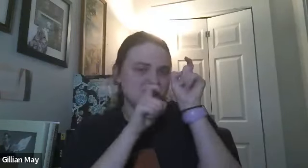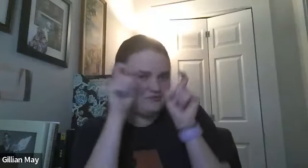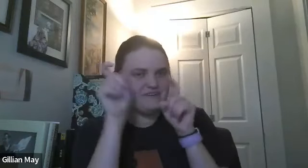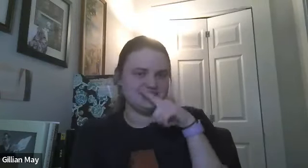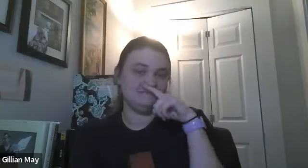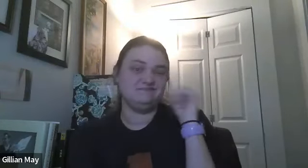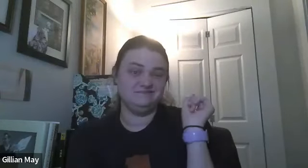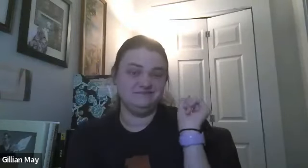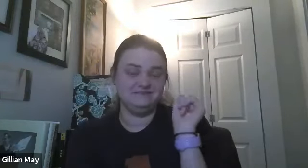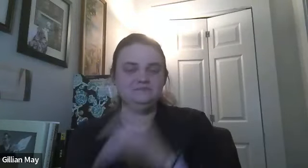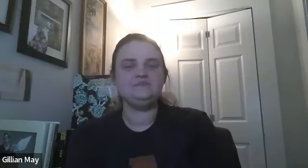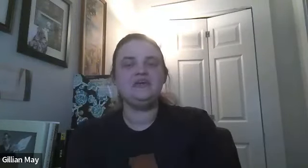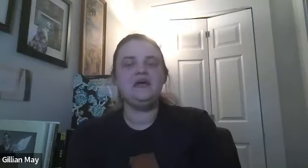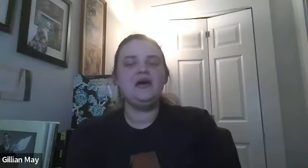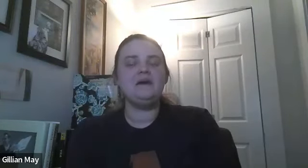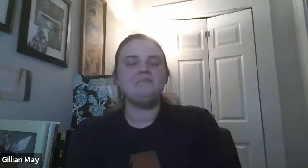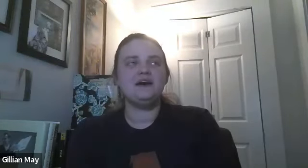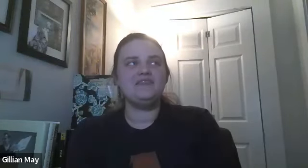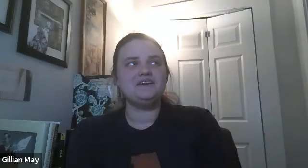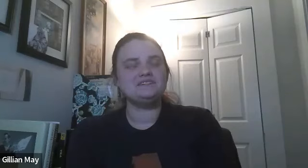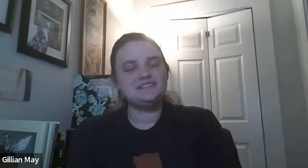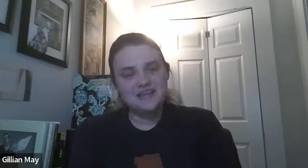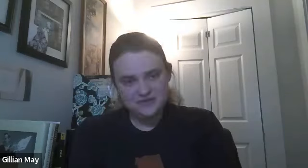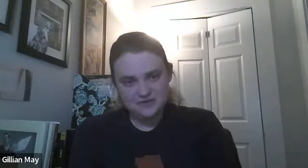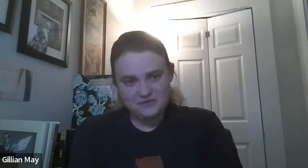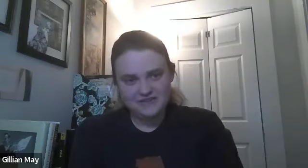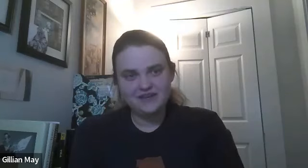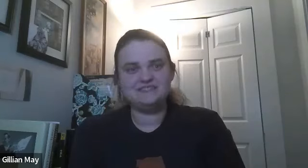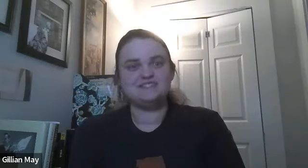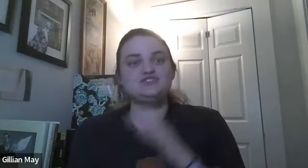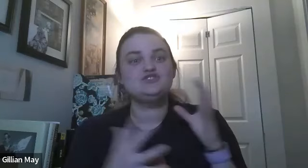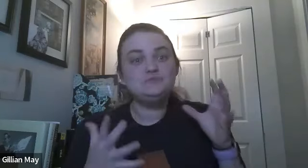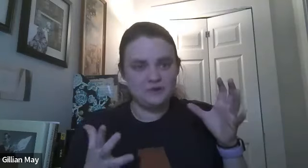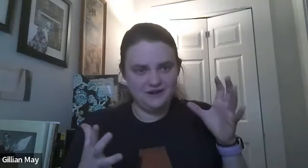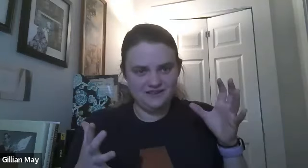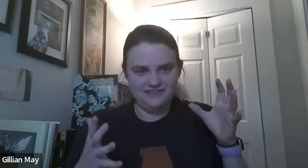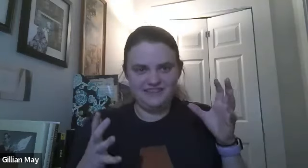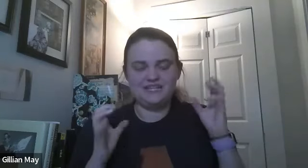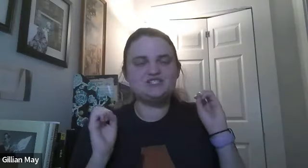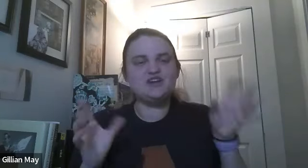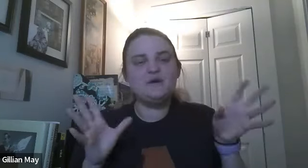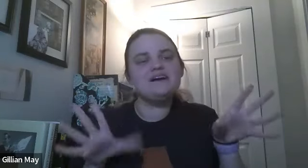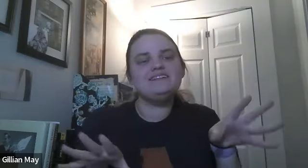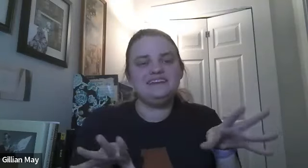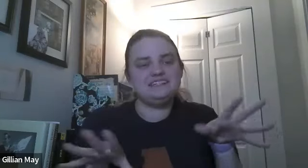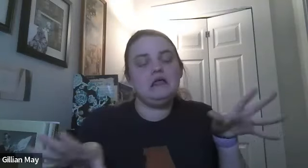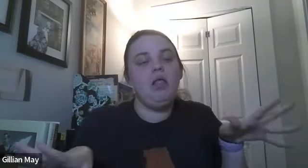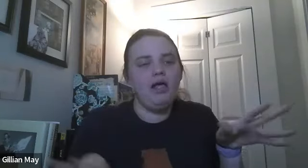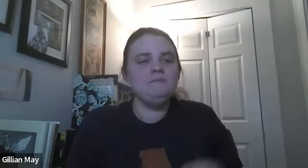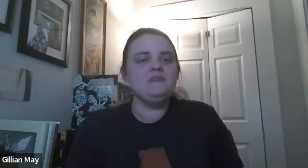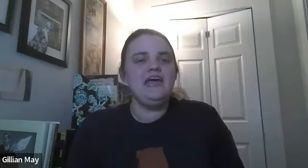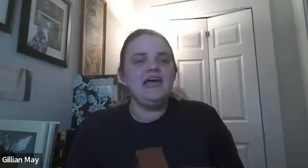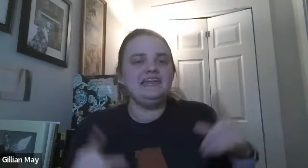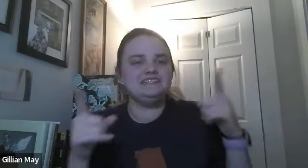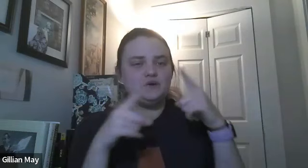full face, like, ooh. But there's another one that's super ugly. Like, it is so ugly, it is, ugh. And it's going